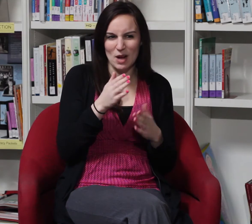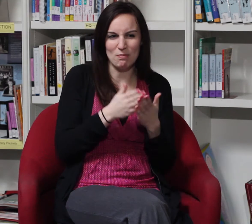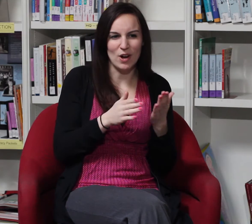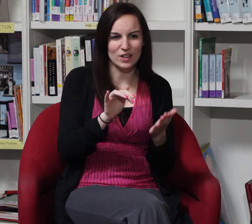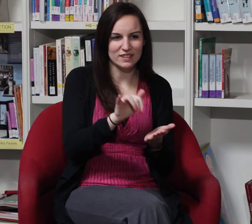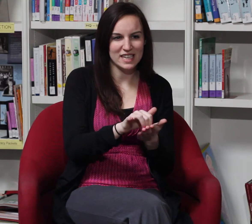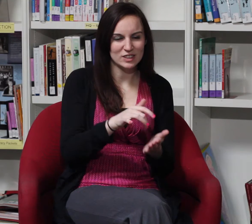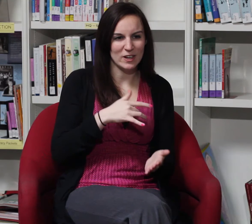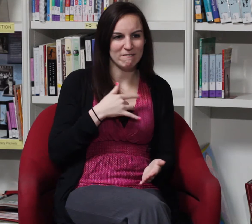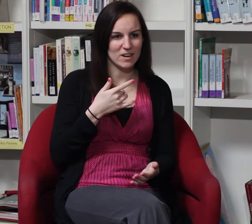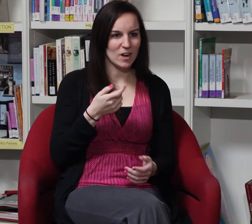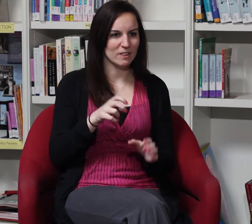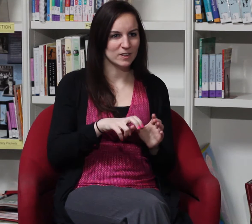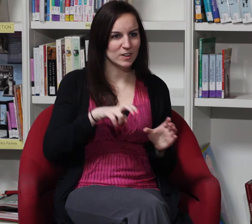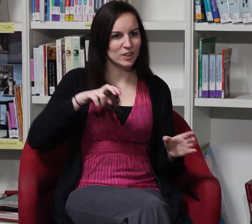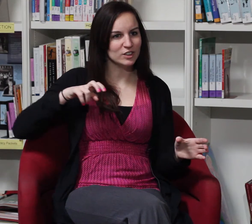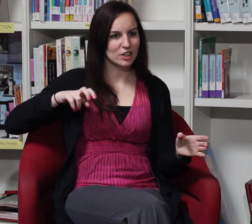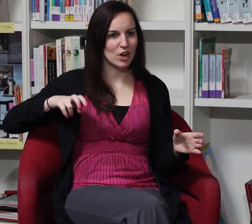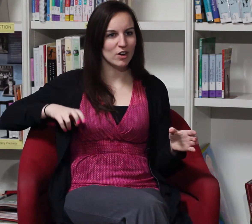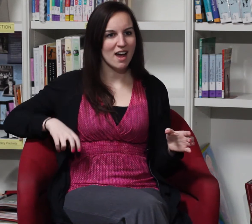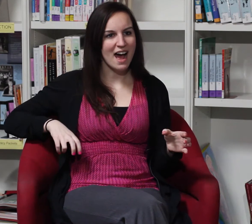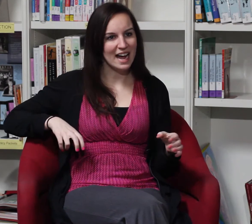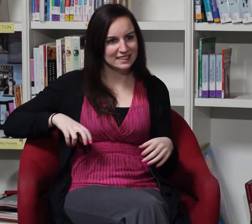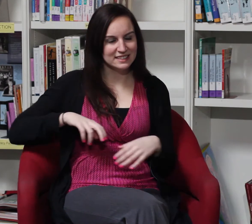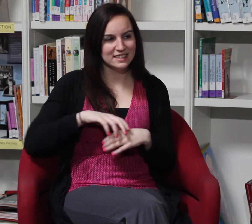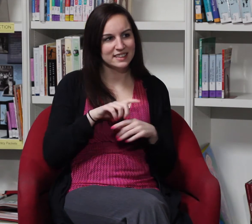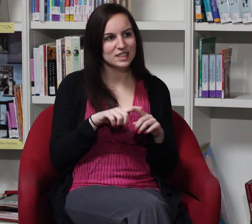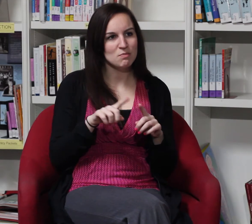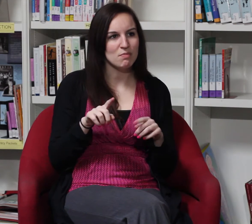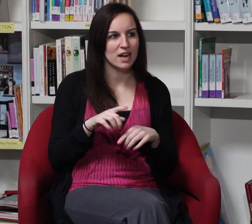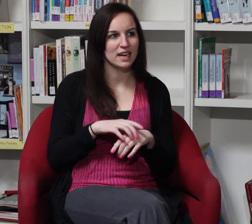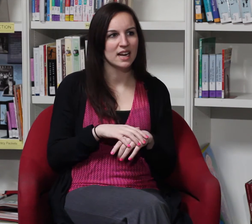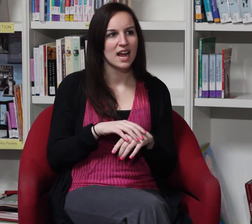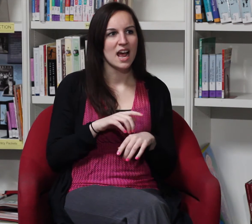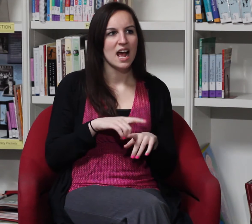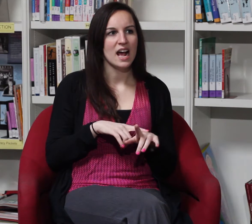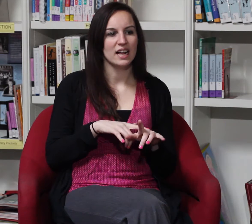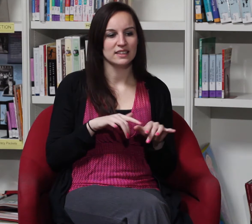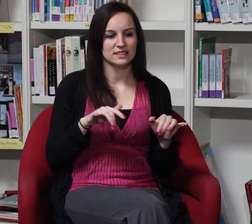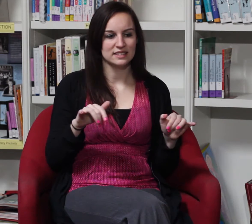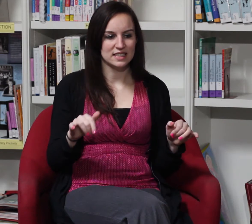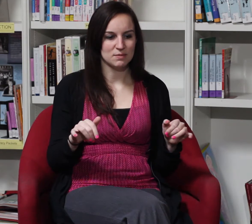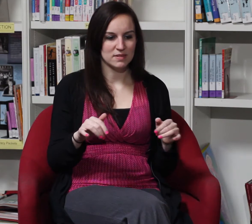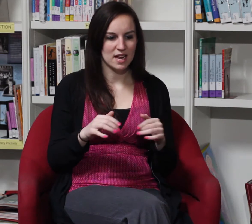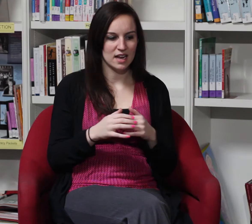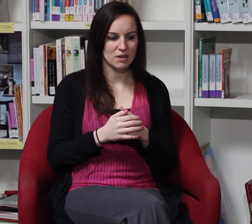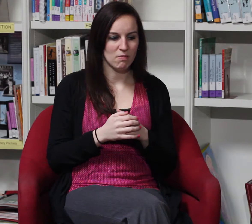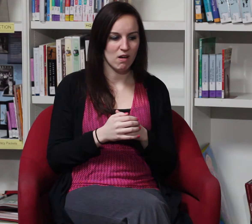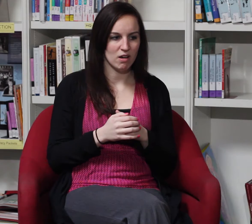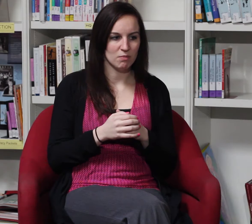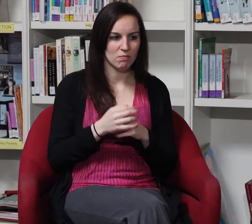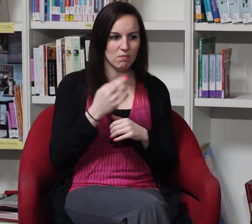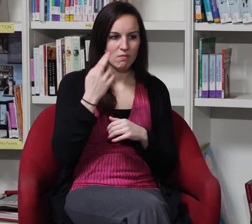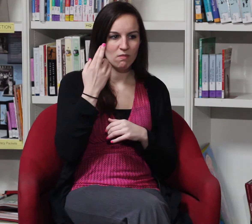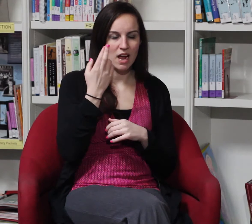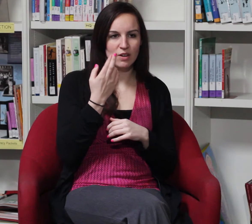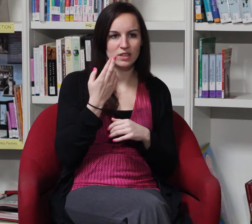a part of that, so I felt a little isolated, but at the same time I